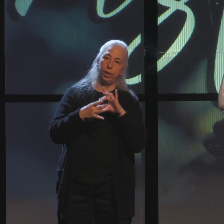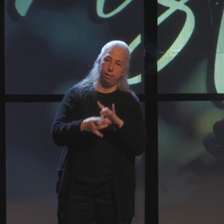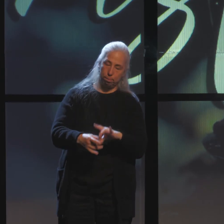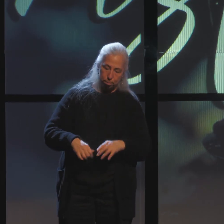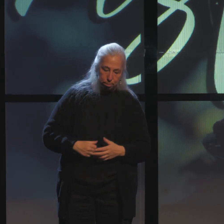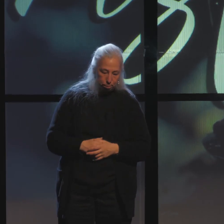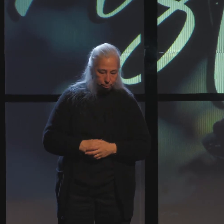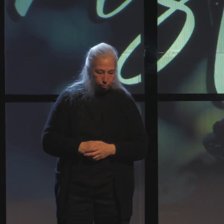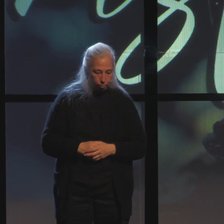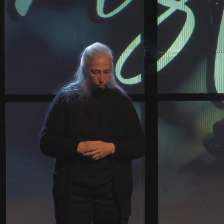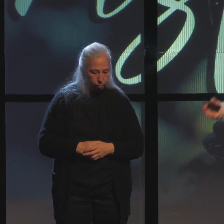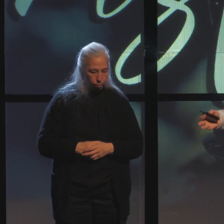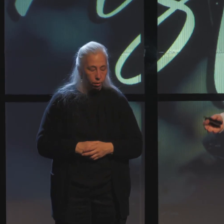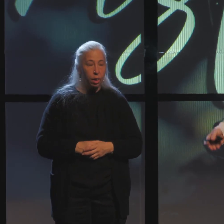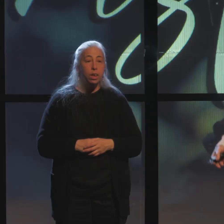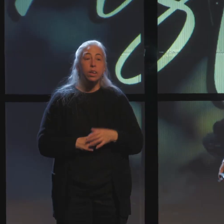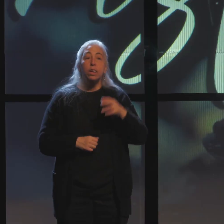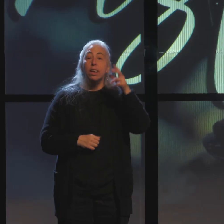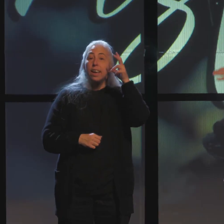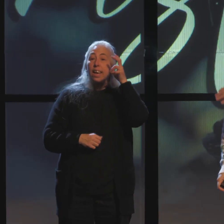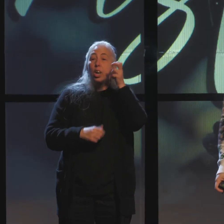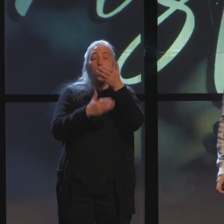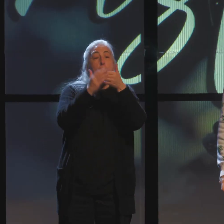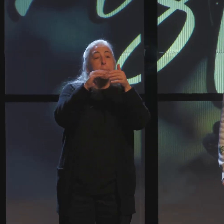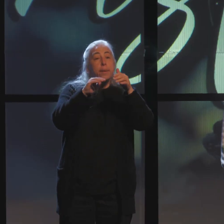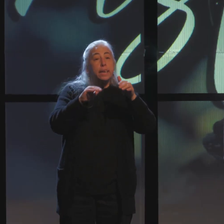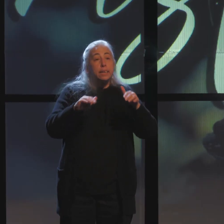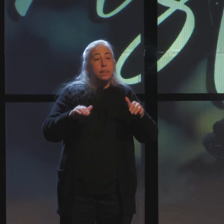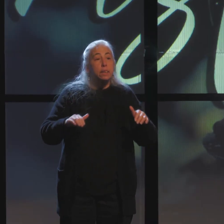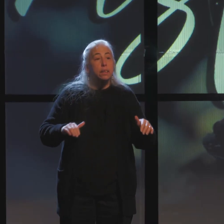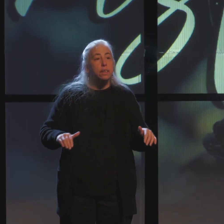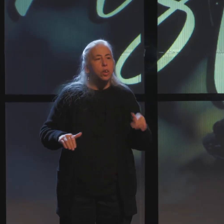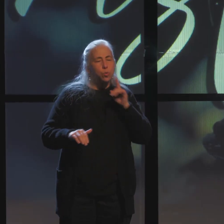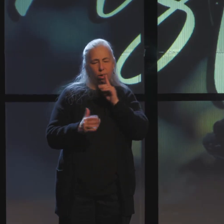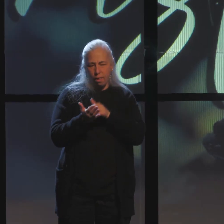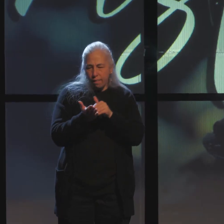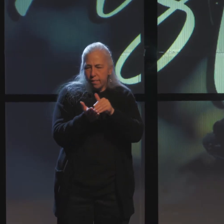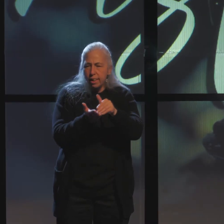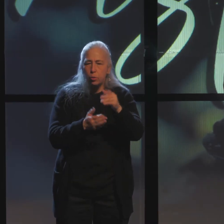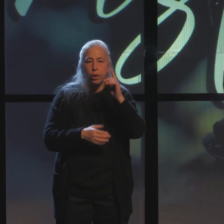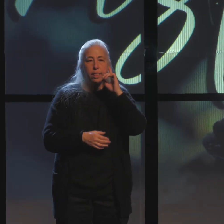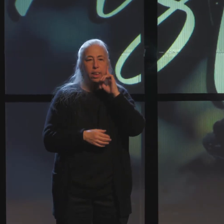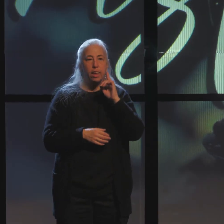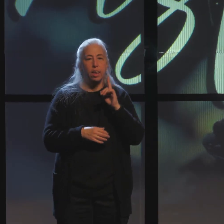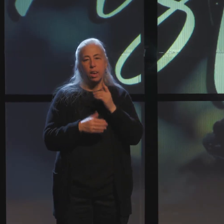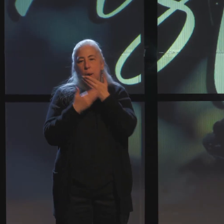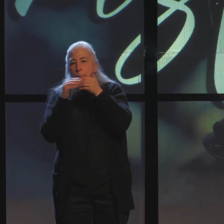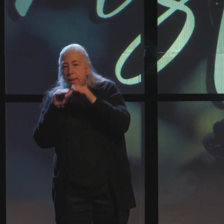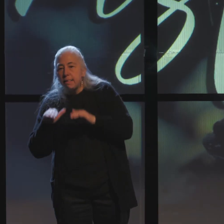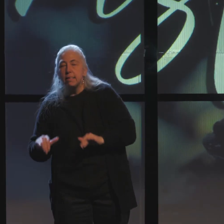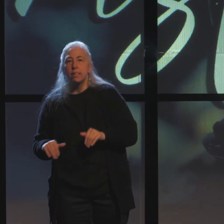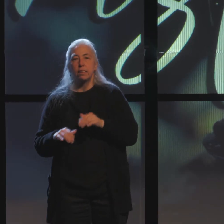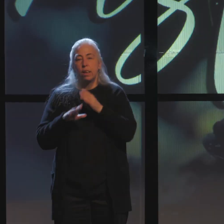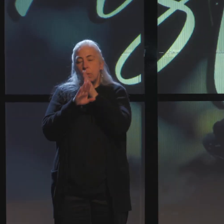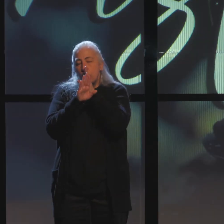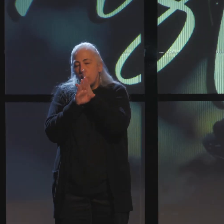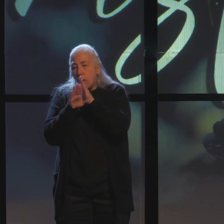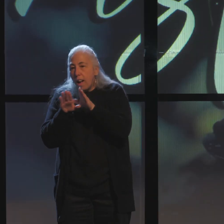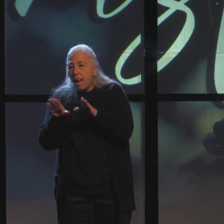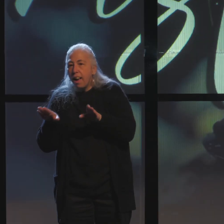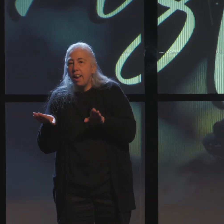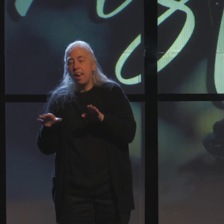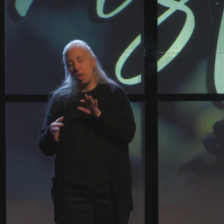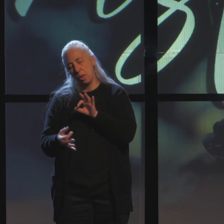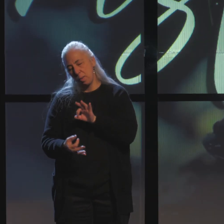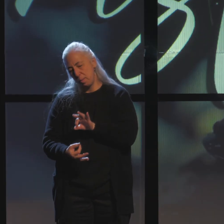And so when we hear the word peace, too often we think and we imagine things like quiet and the perfect baby